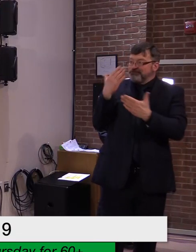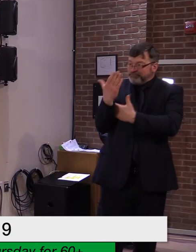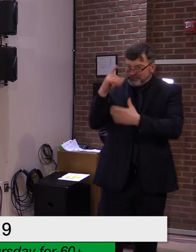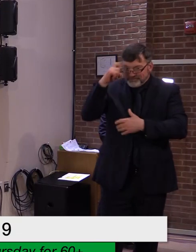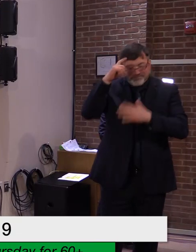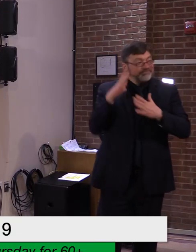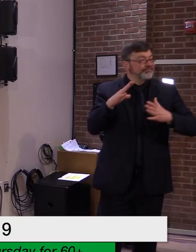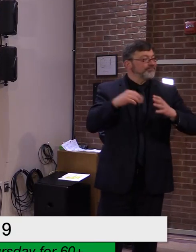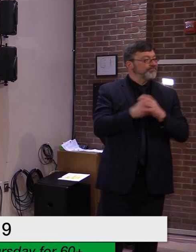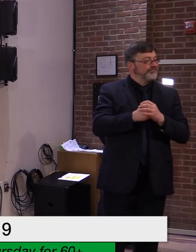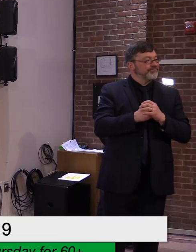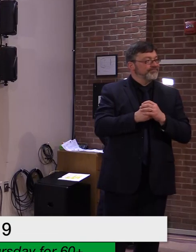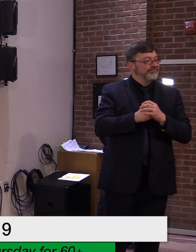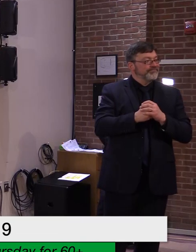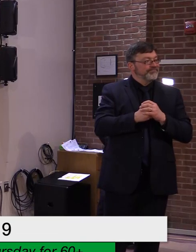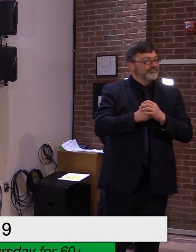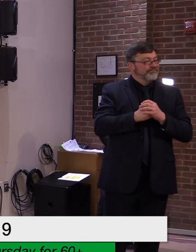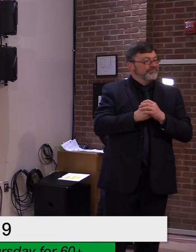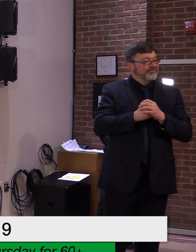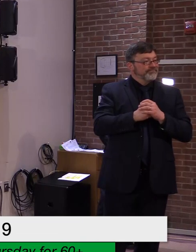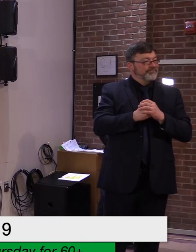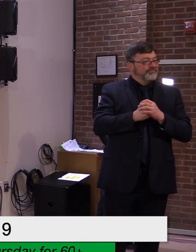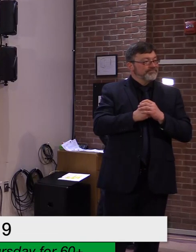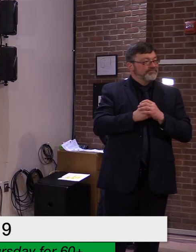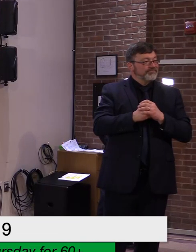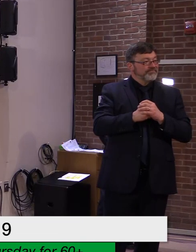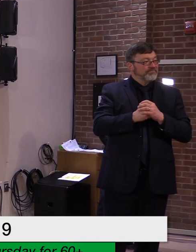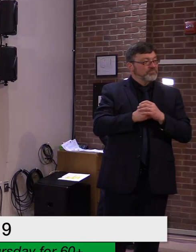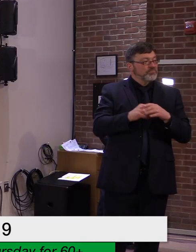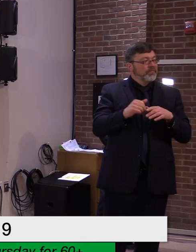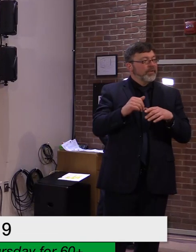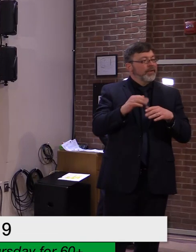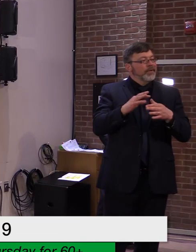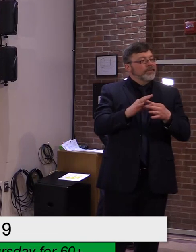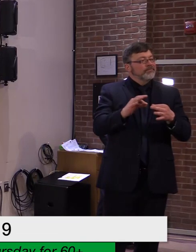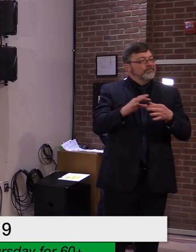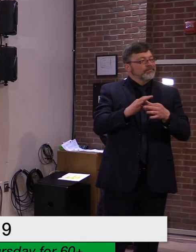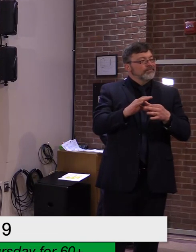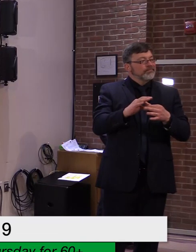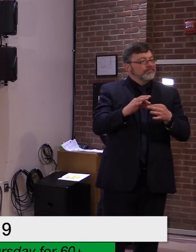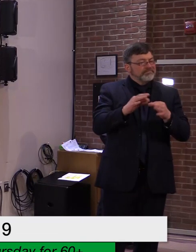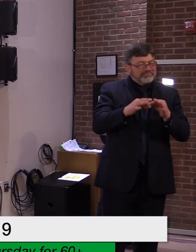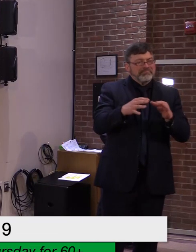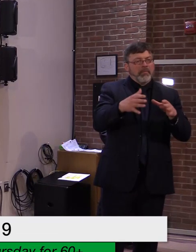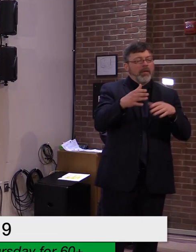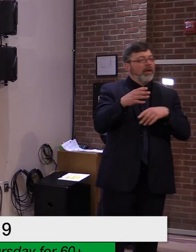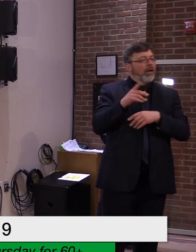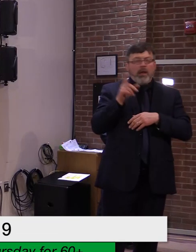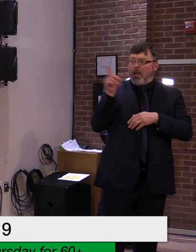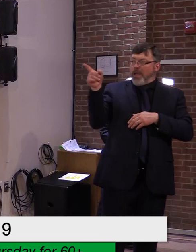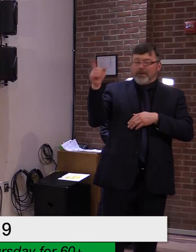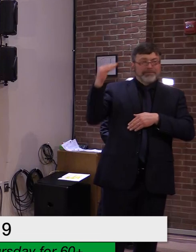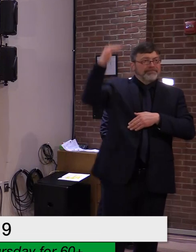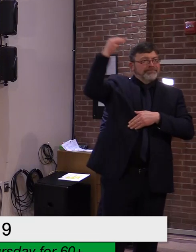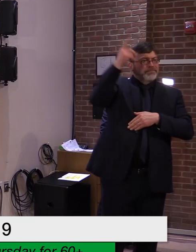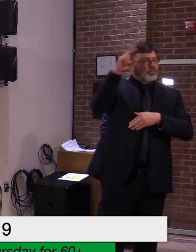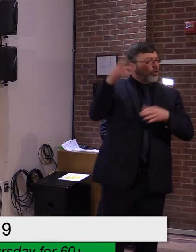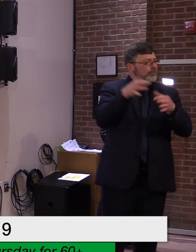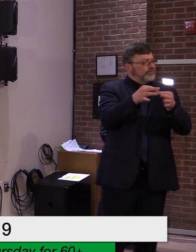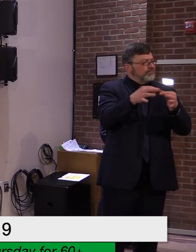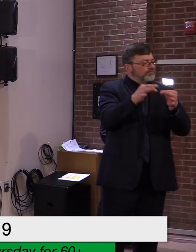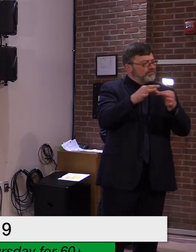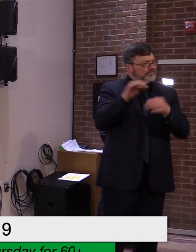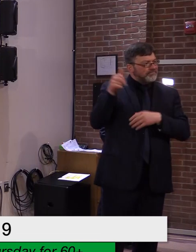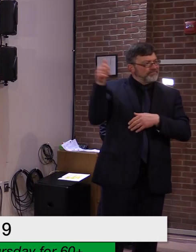My question, I heard what Dr. Levine said about the best vaccine being the one you can get.